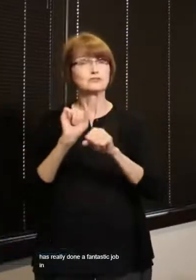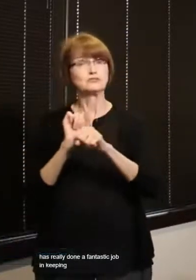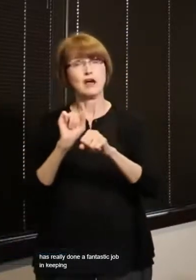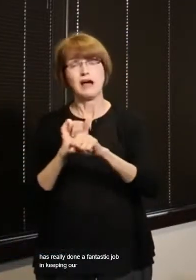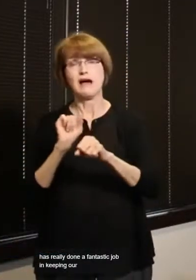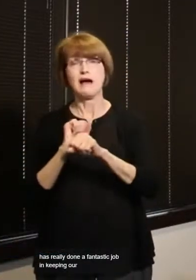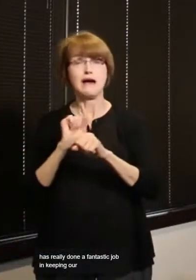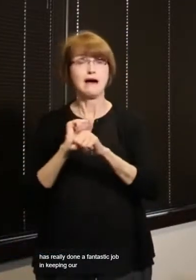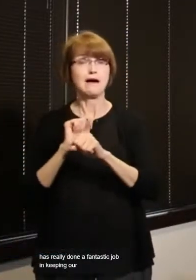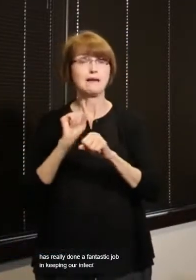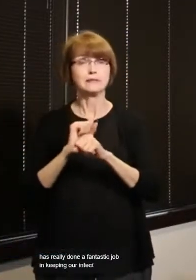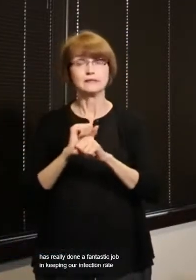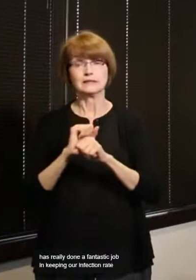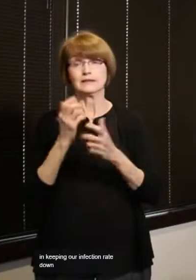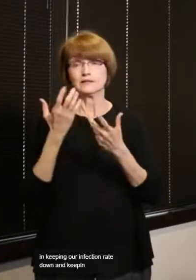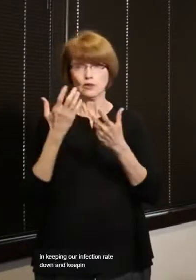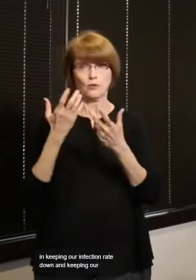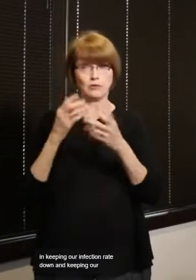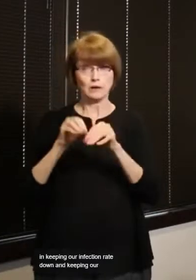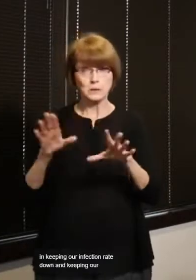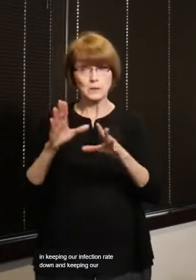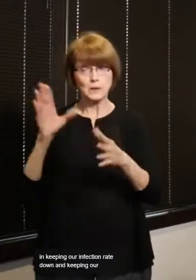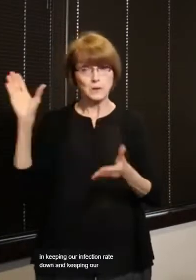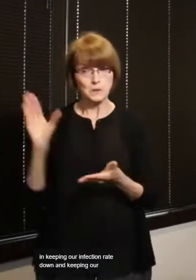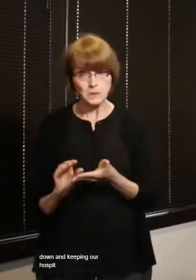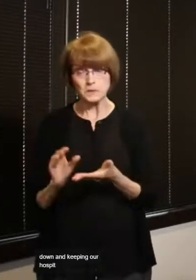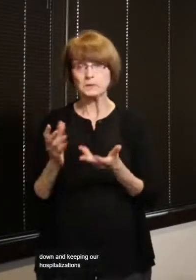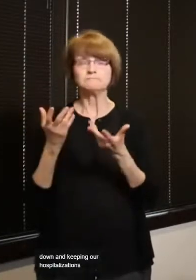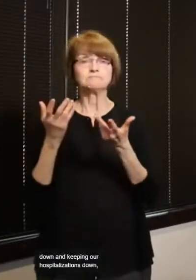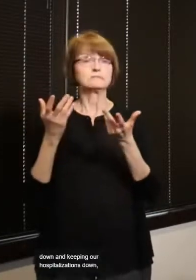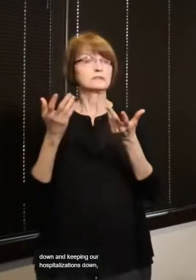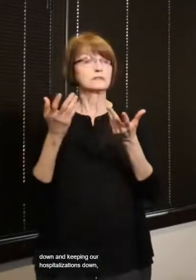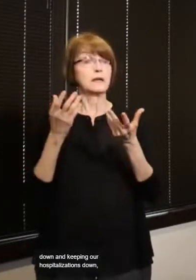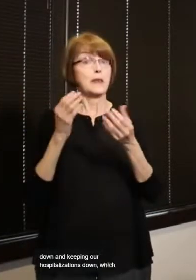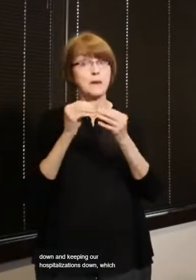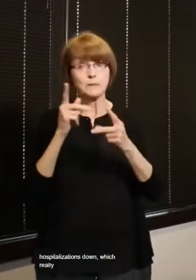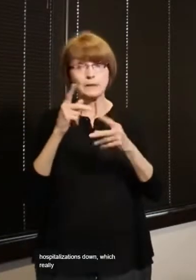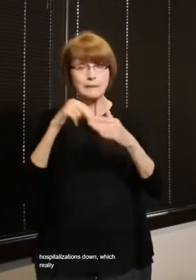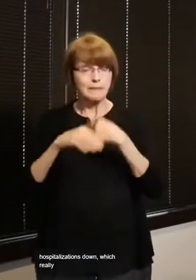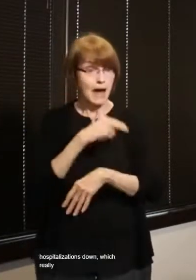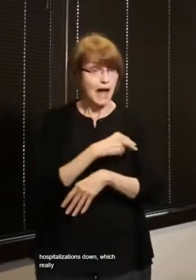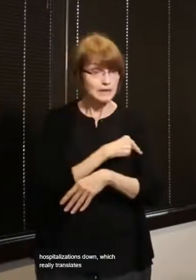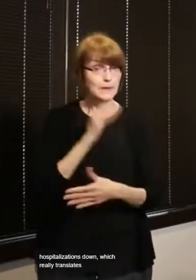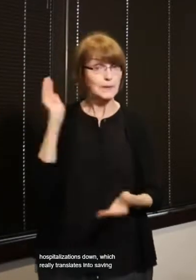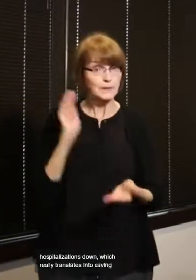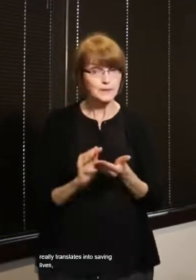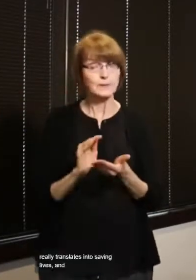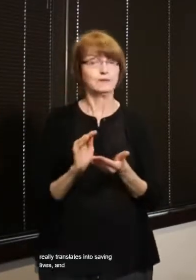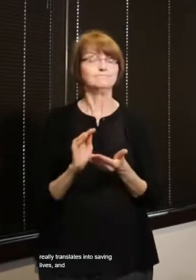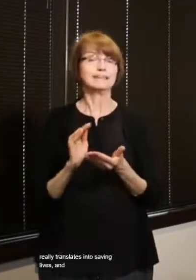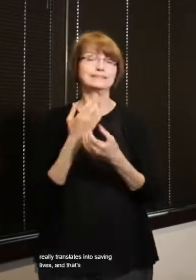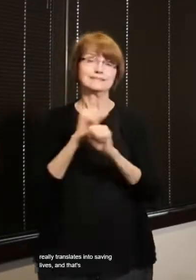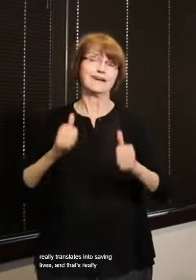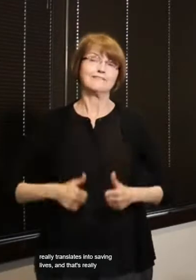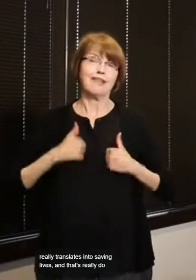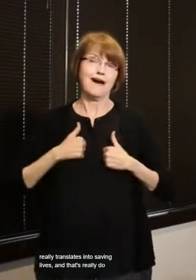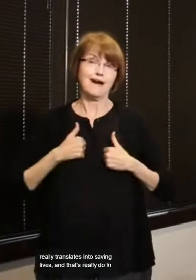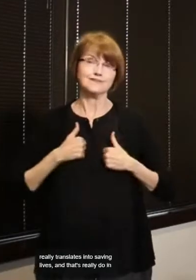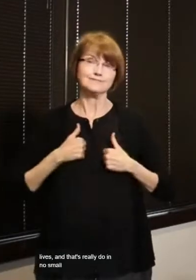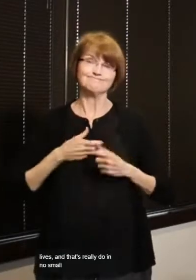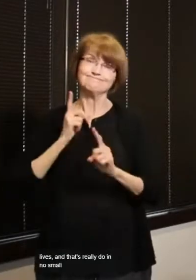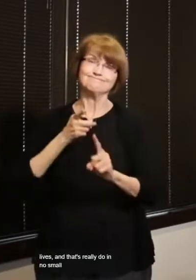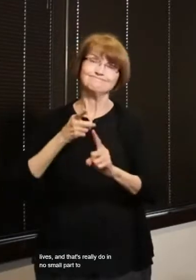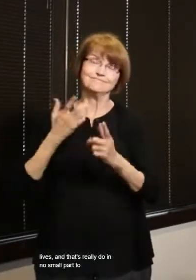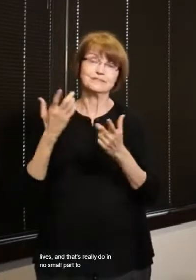our infection rate down and keeping our hospitalizations down, which really translates into saving lives. And that's really due in no small